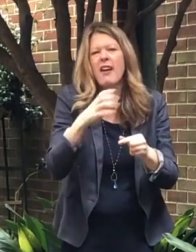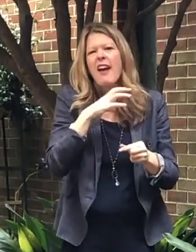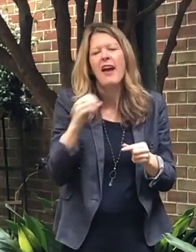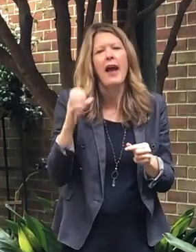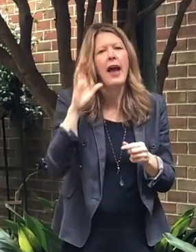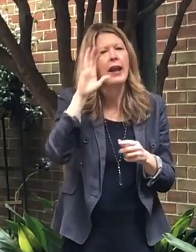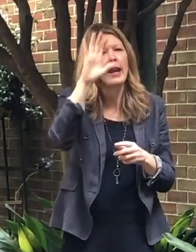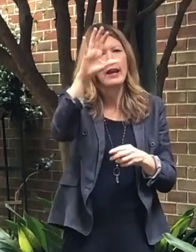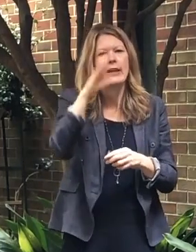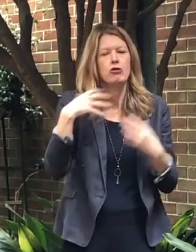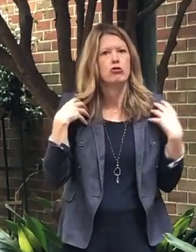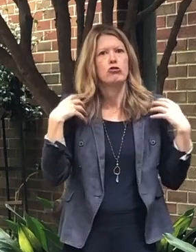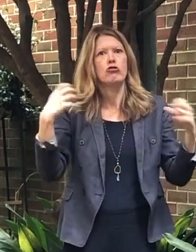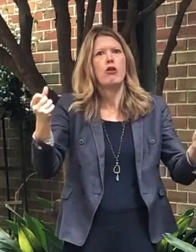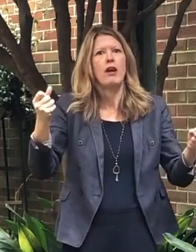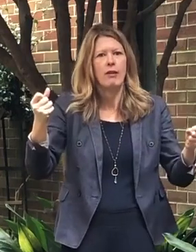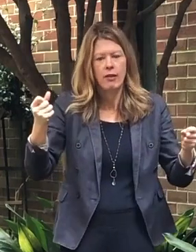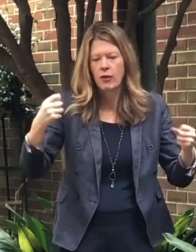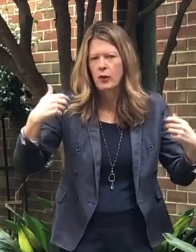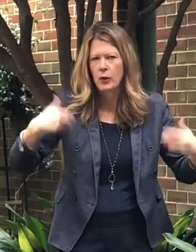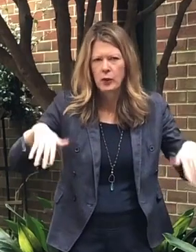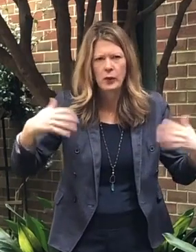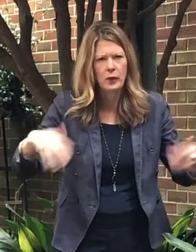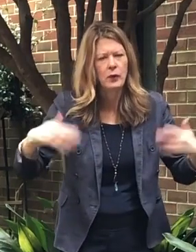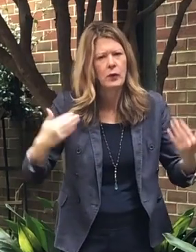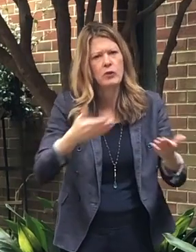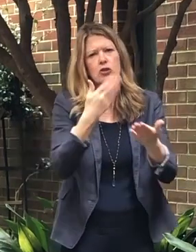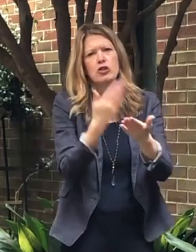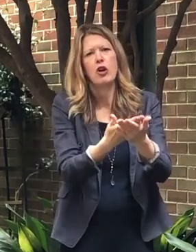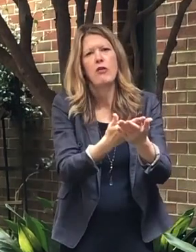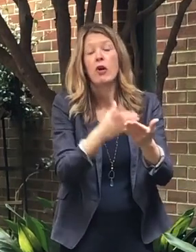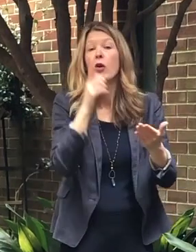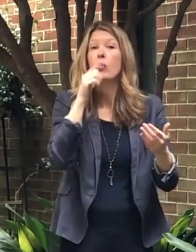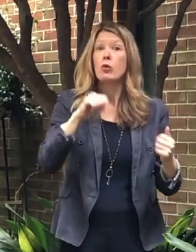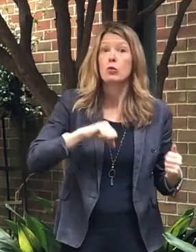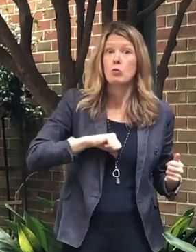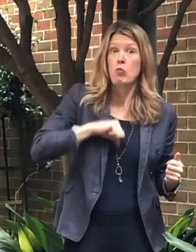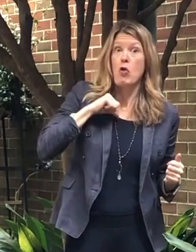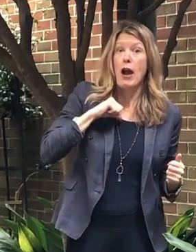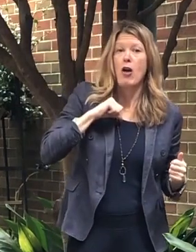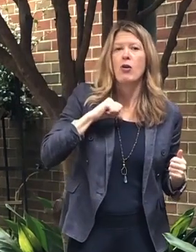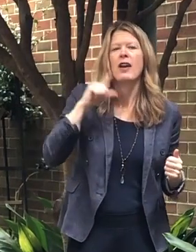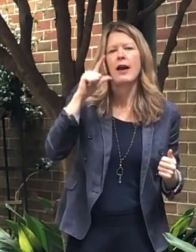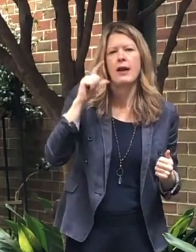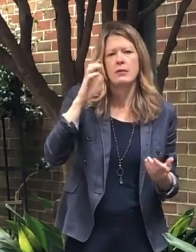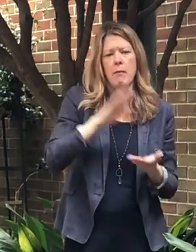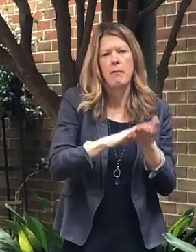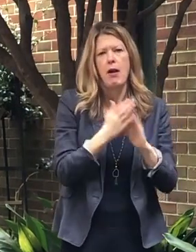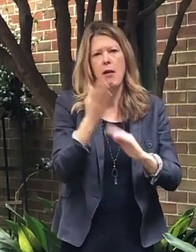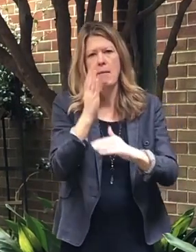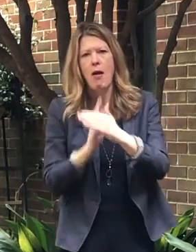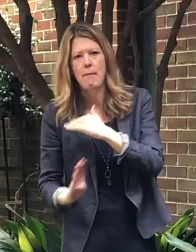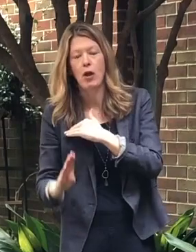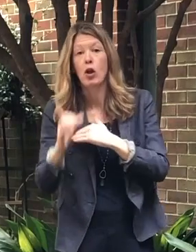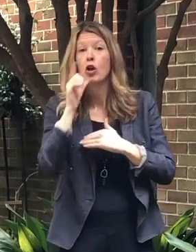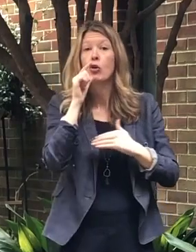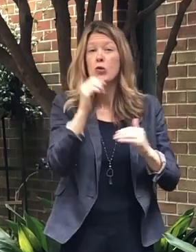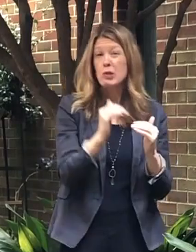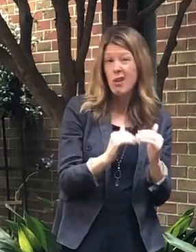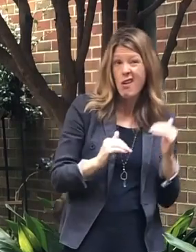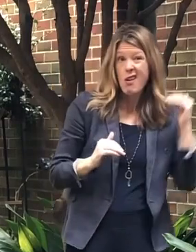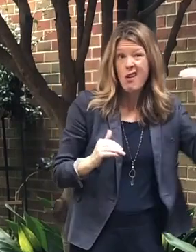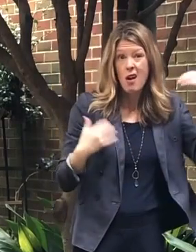arm. He has scattered the proud in their conceit. He has cast down the mighty from their